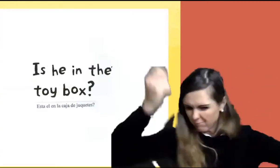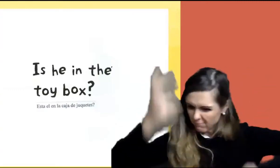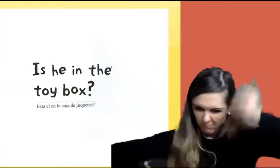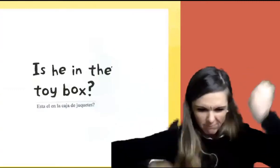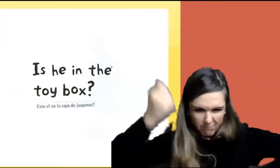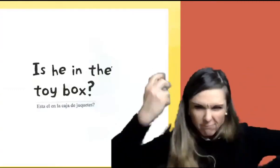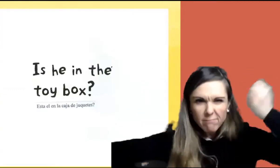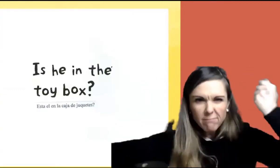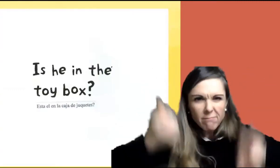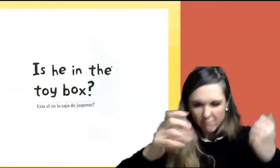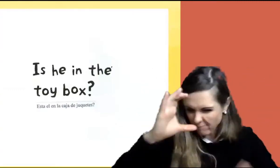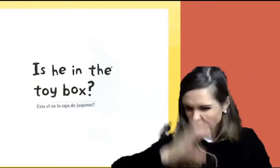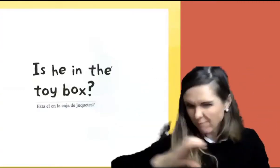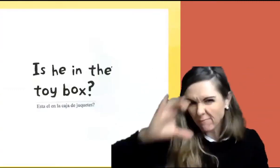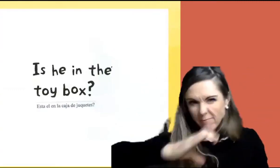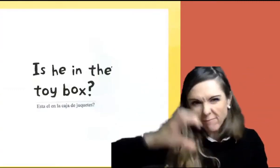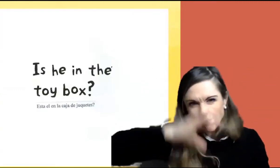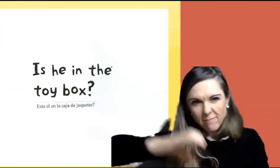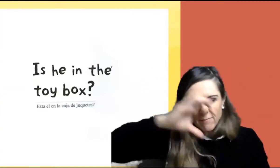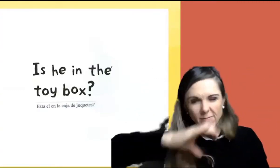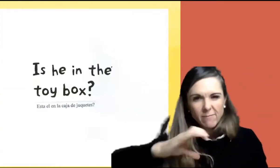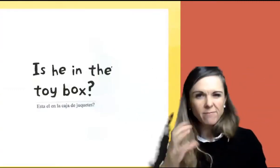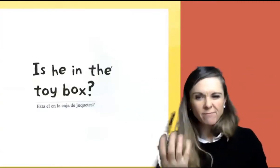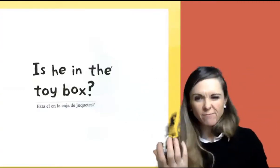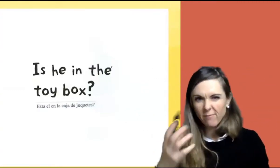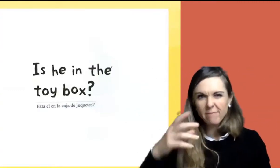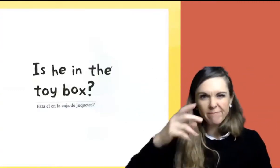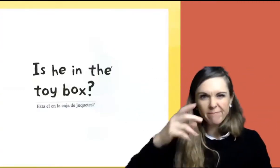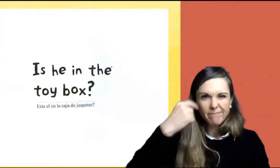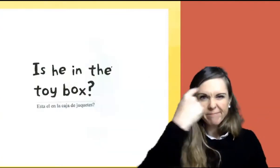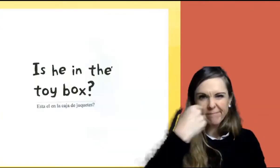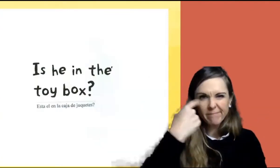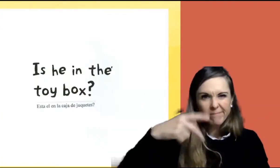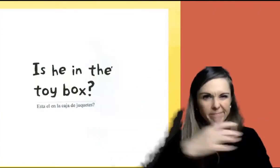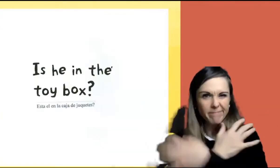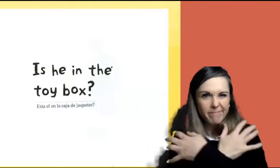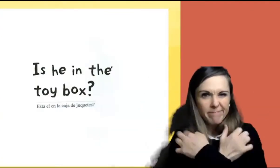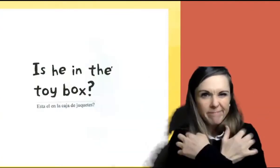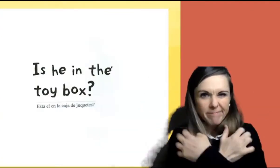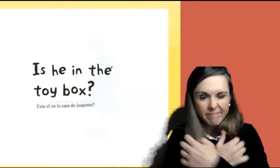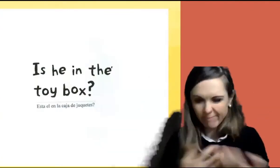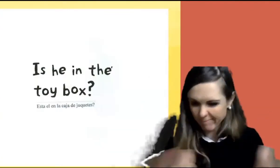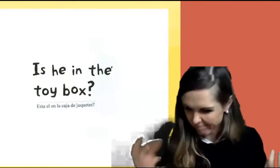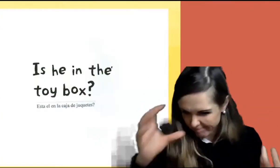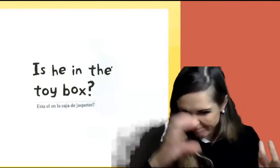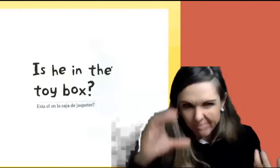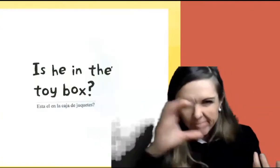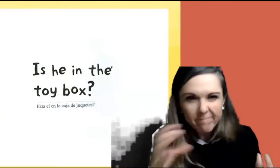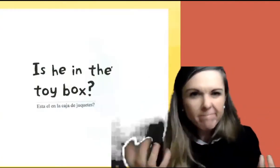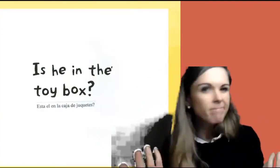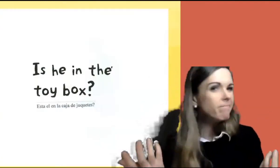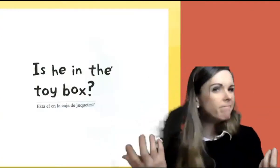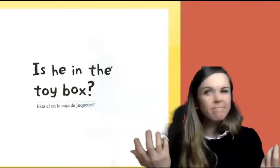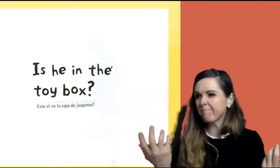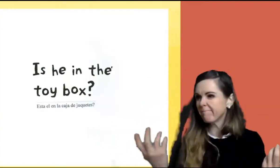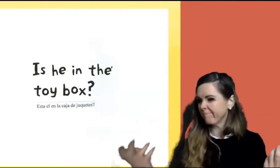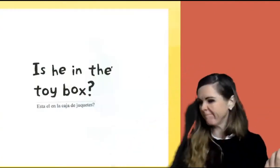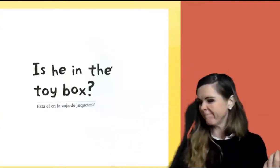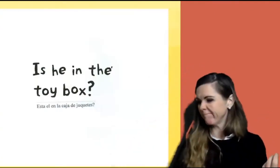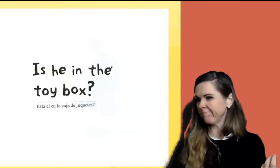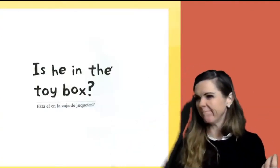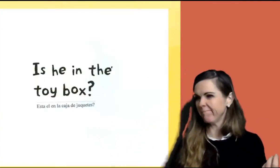throwing things out, searching and looking, trying to find Panda.